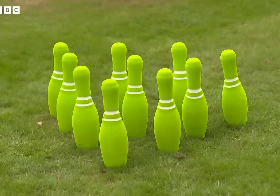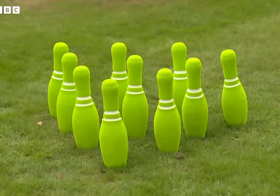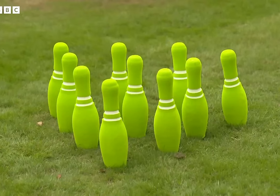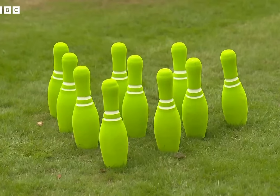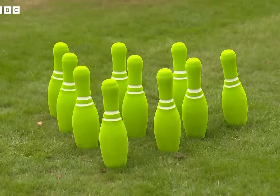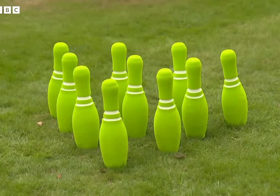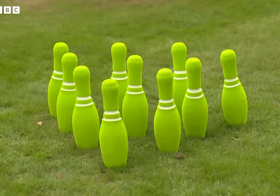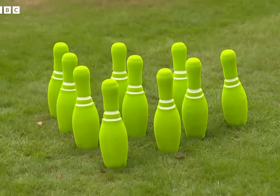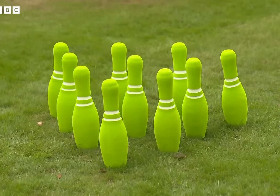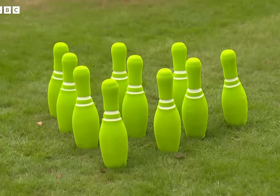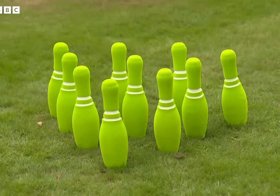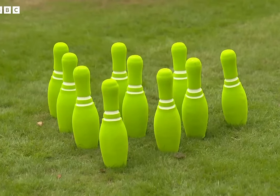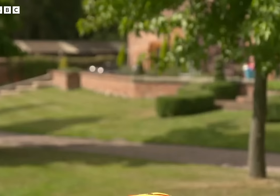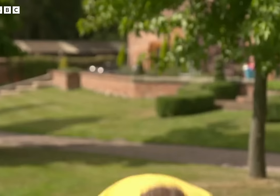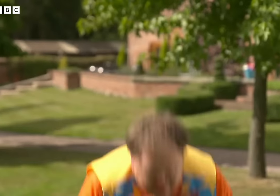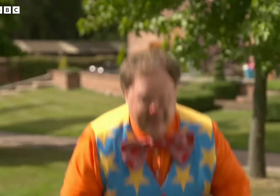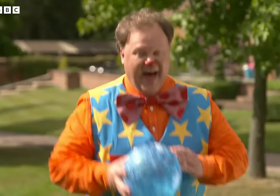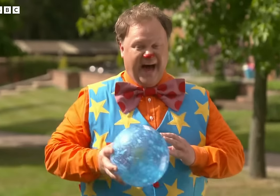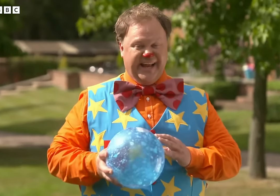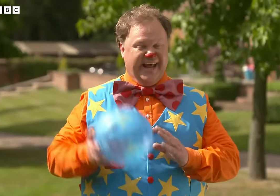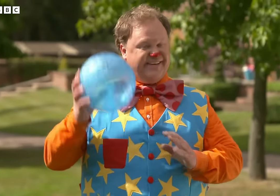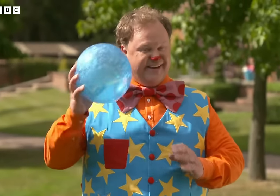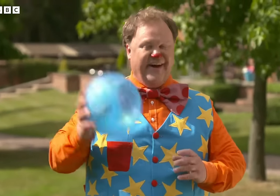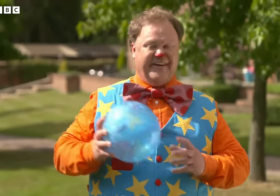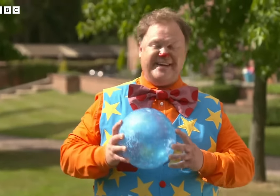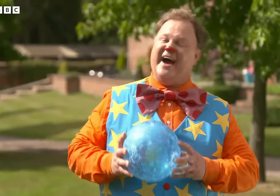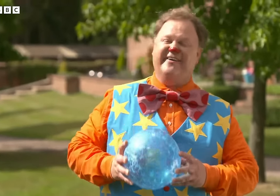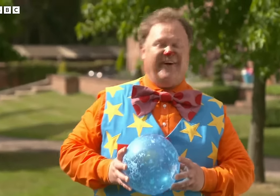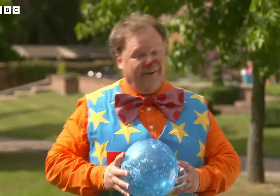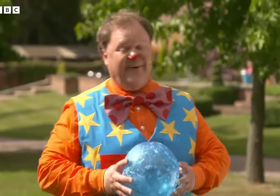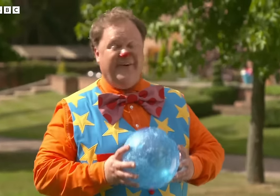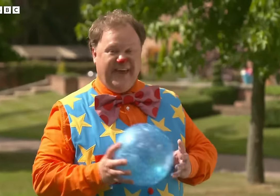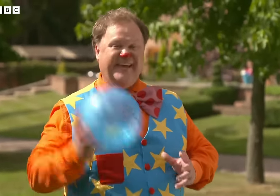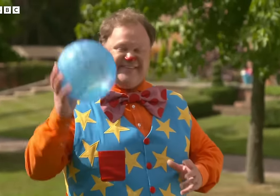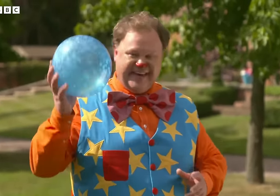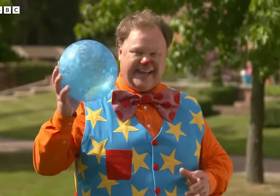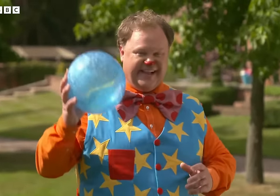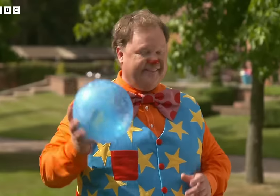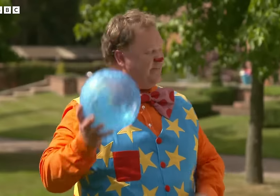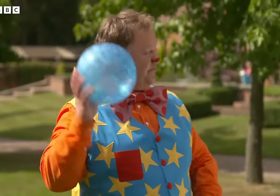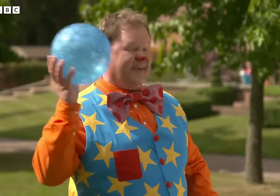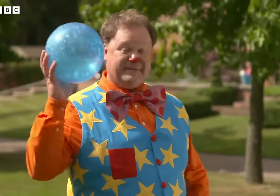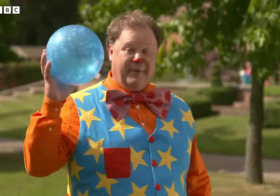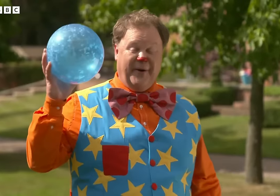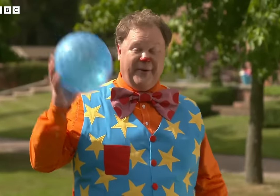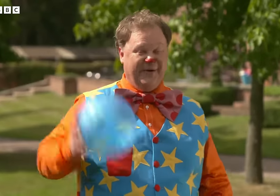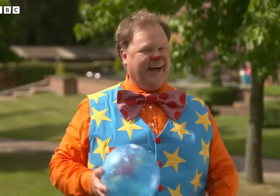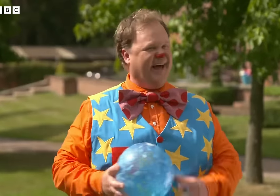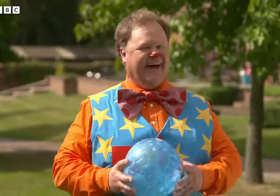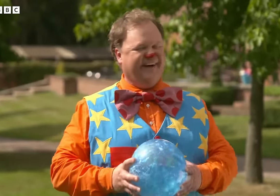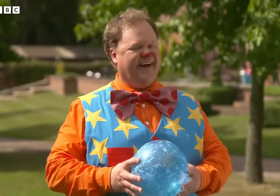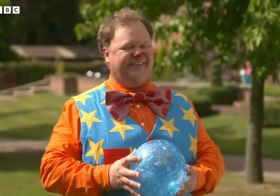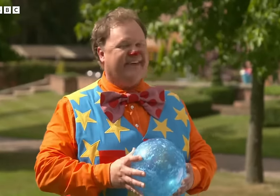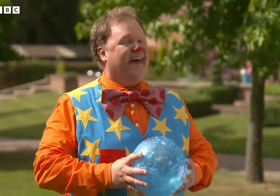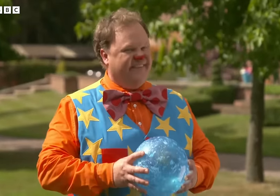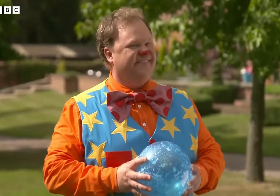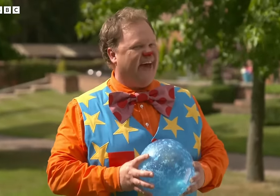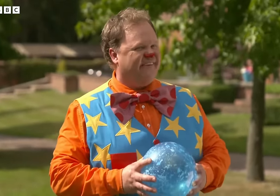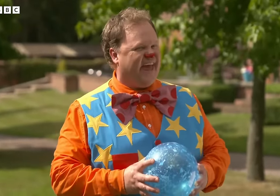Now, for this game, I need to knock down all these skittles with this ball. Oh, it's very